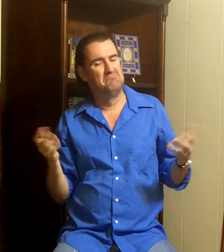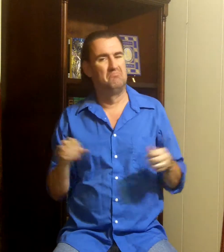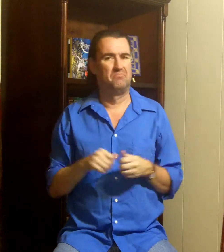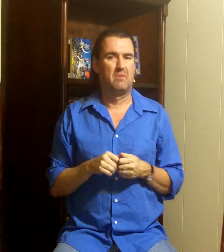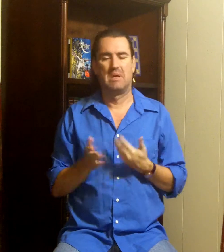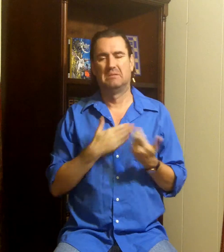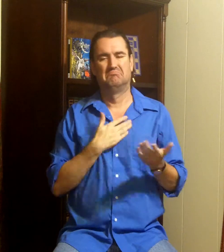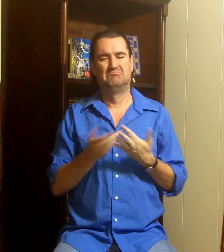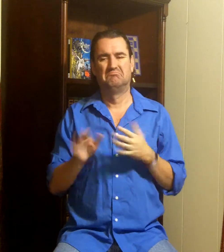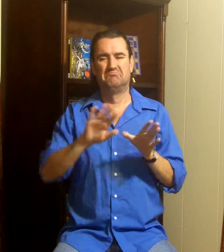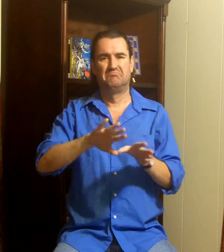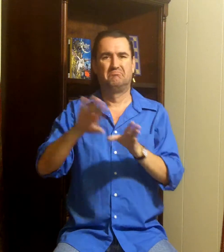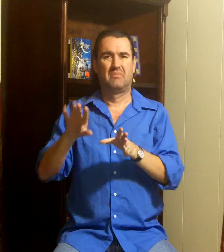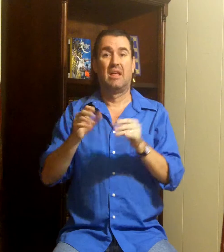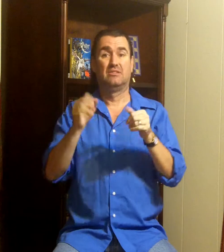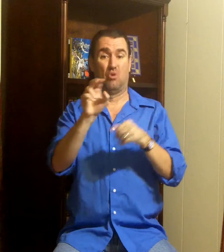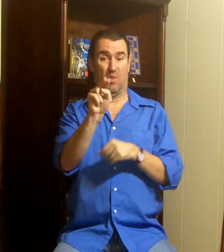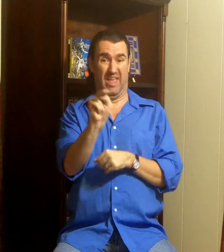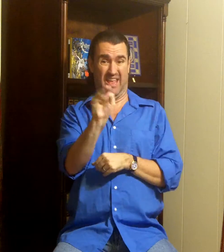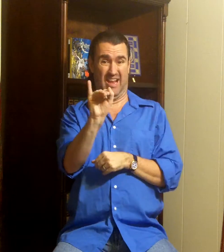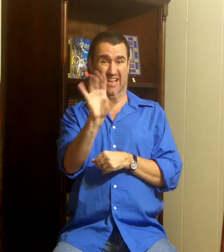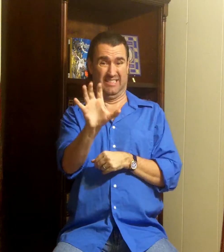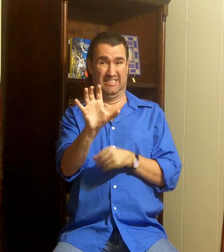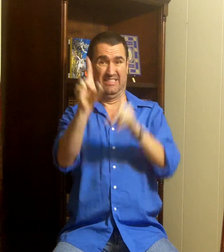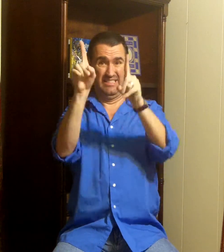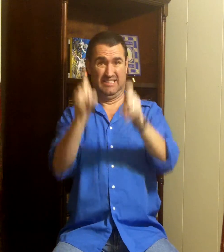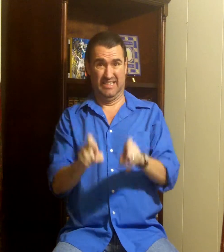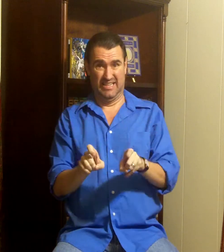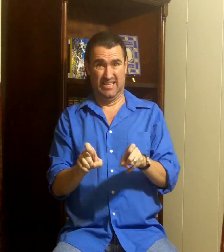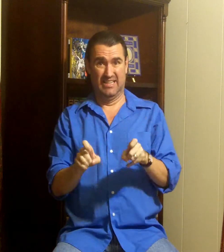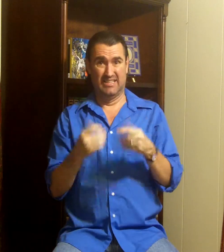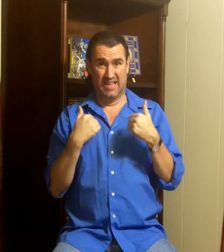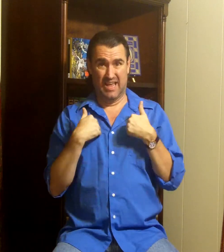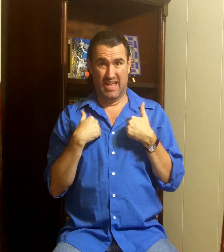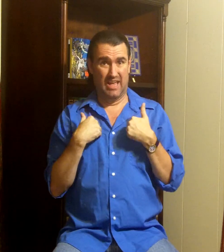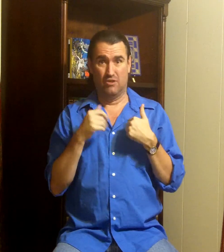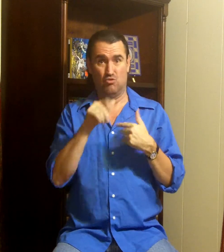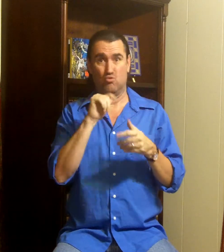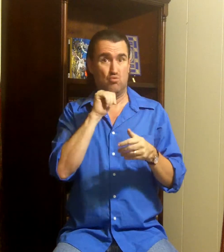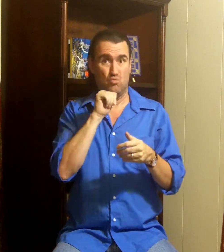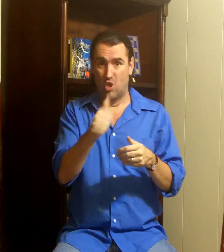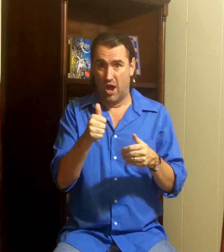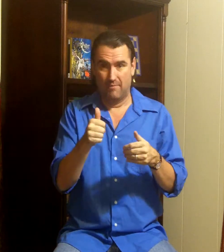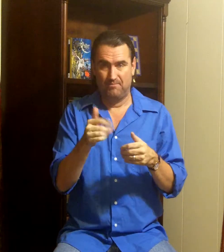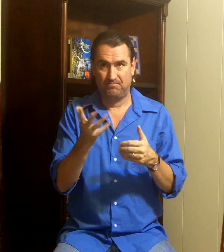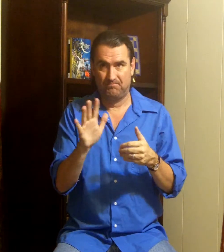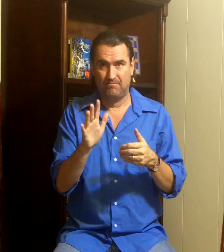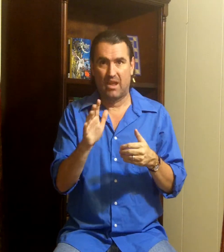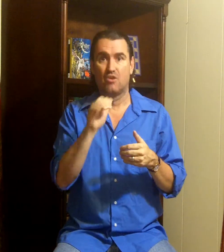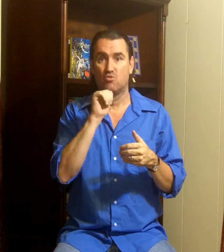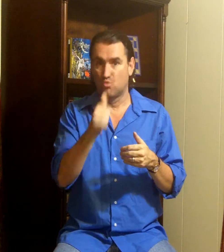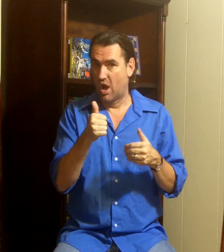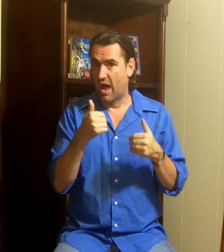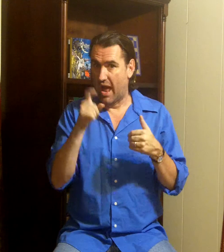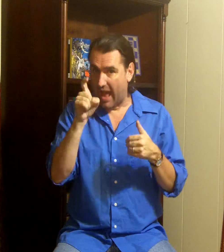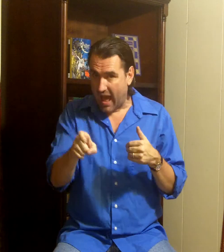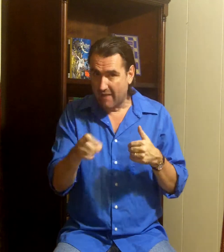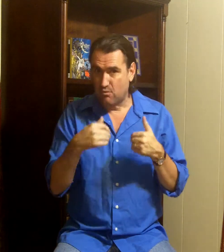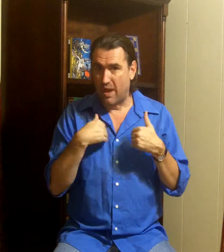case, the NIC test has, you do not have to be have a bachelor's degree to take the knowledge portion.